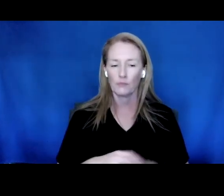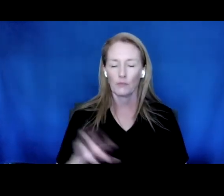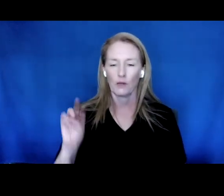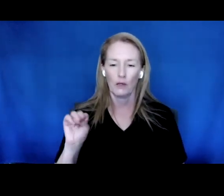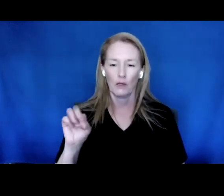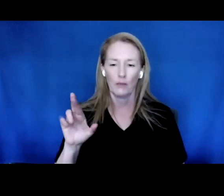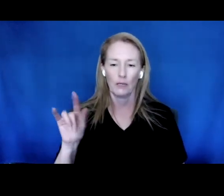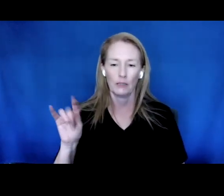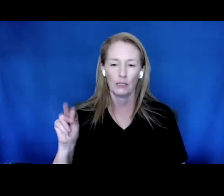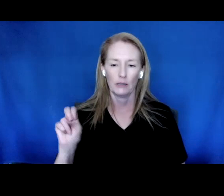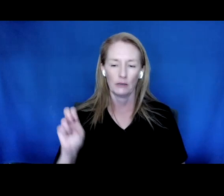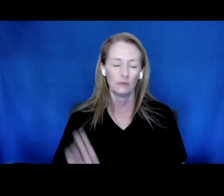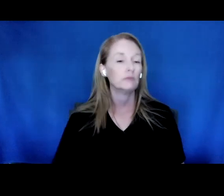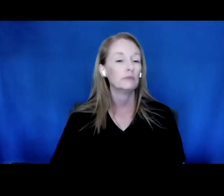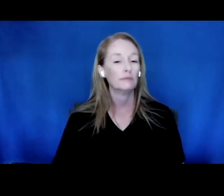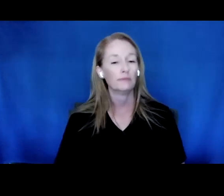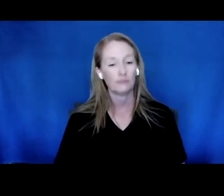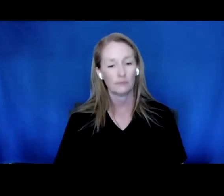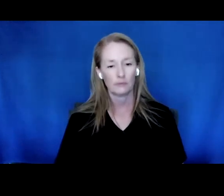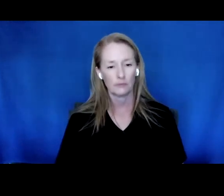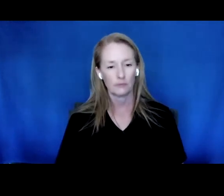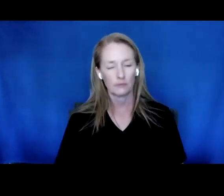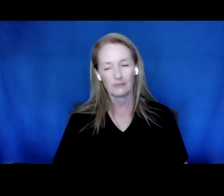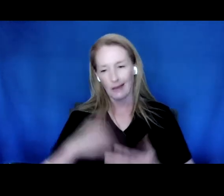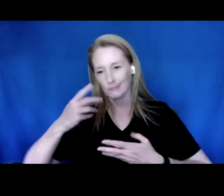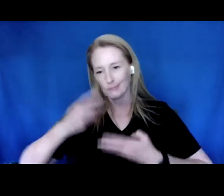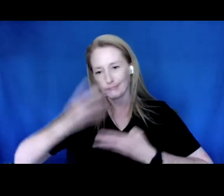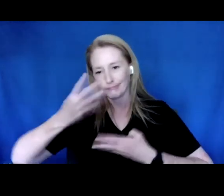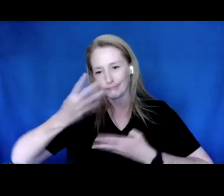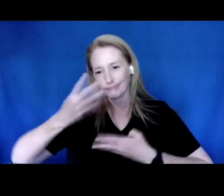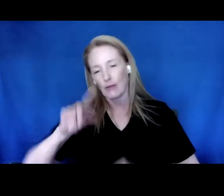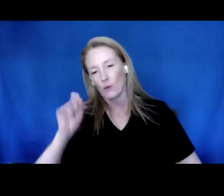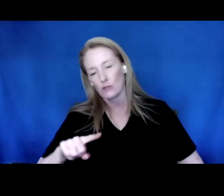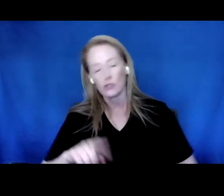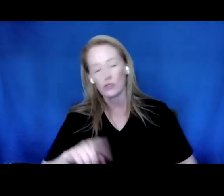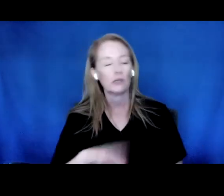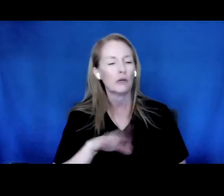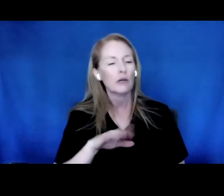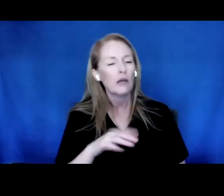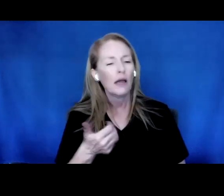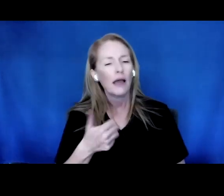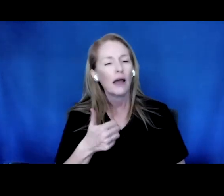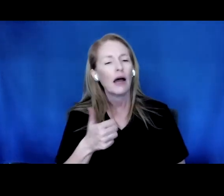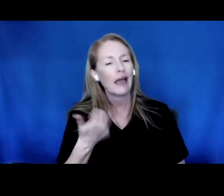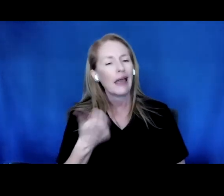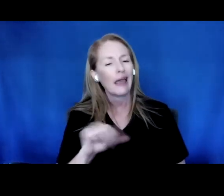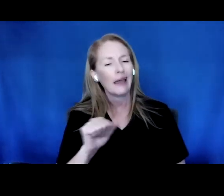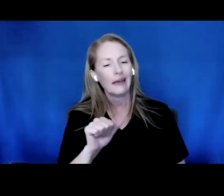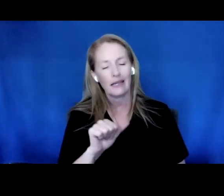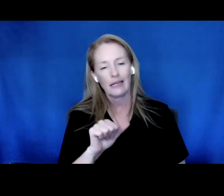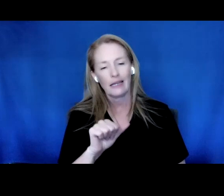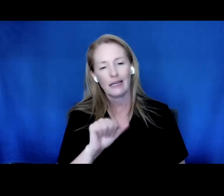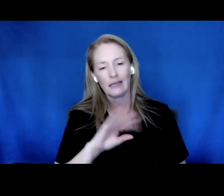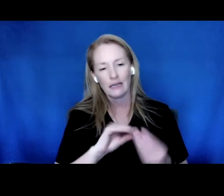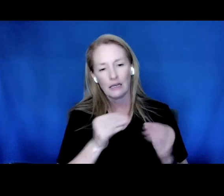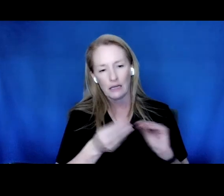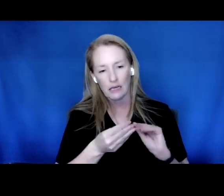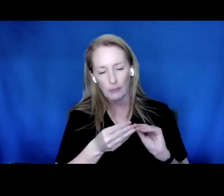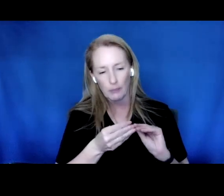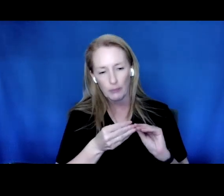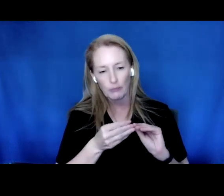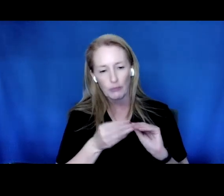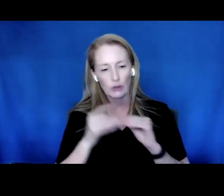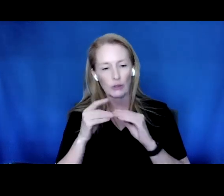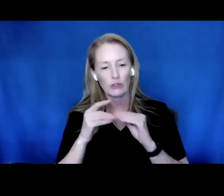looking and see what the questions are coming in, but there is another question. Does any of the data include deaths due to mother addiction factors? And I think you just answered